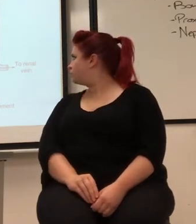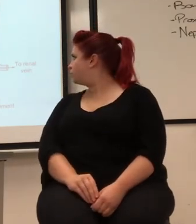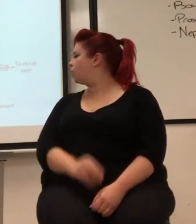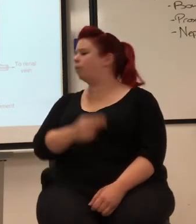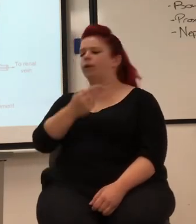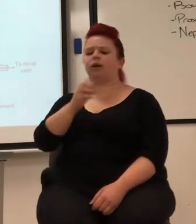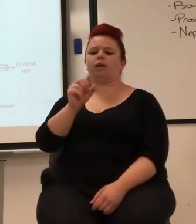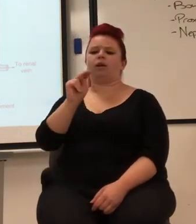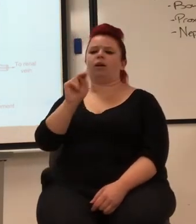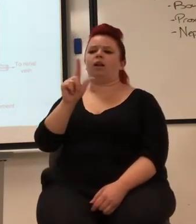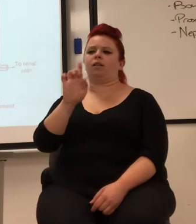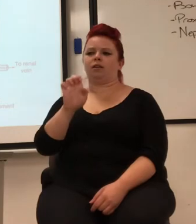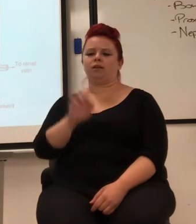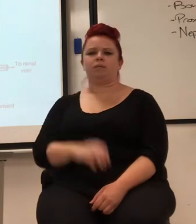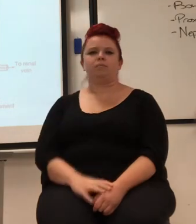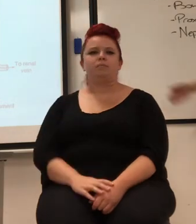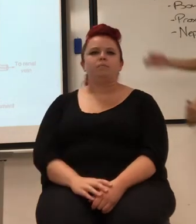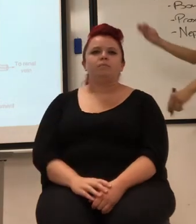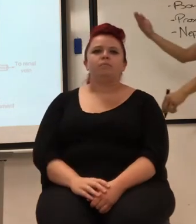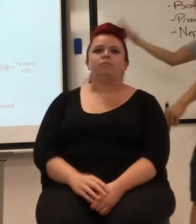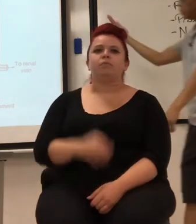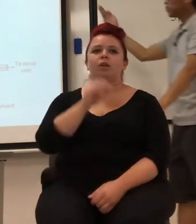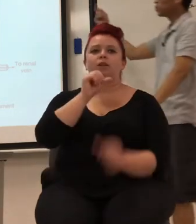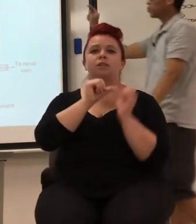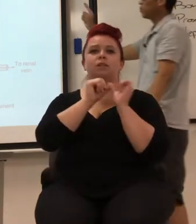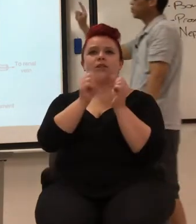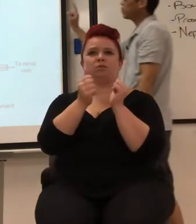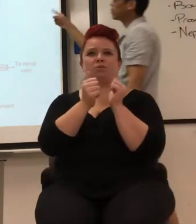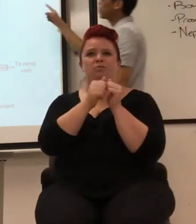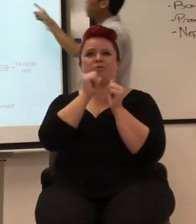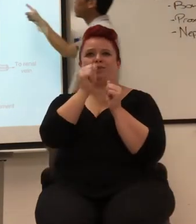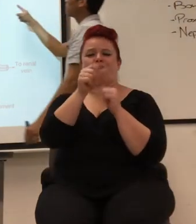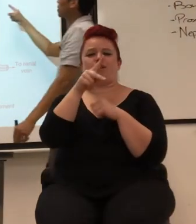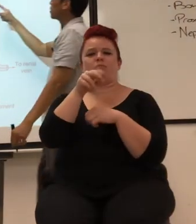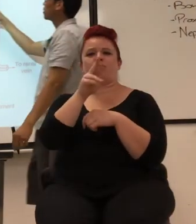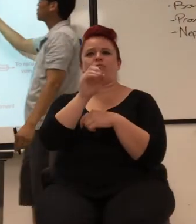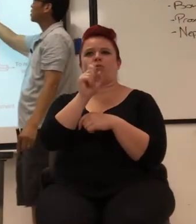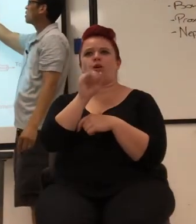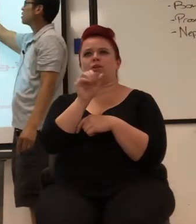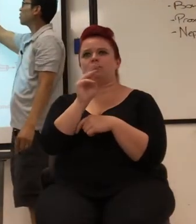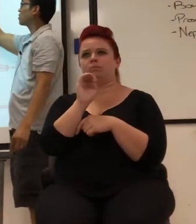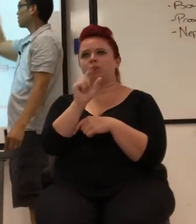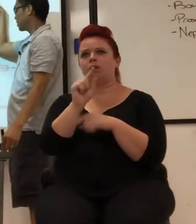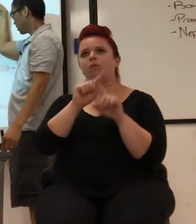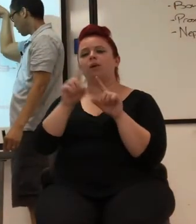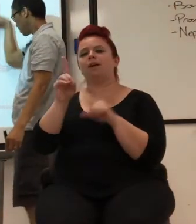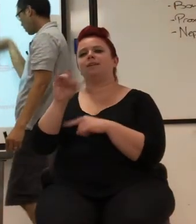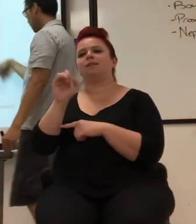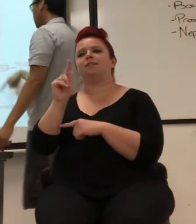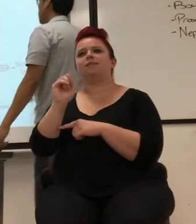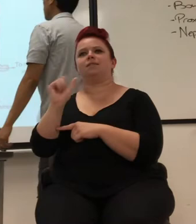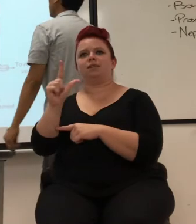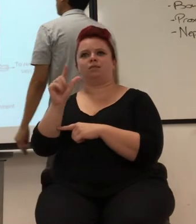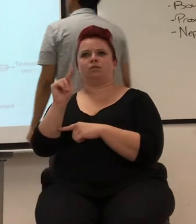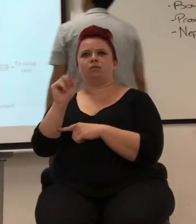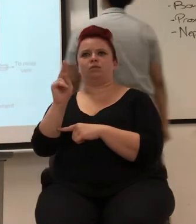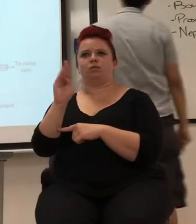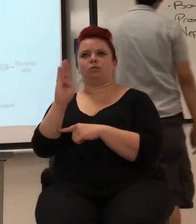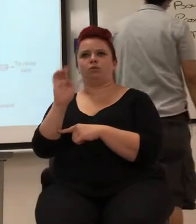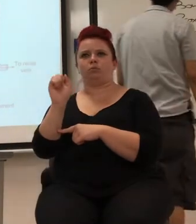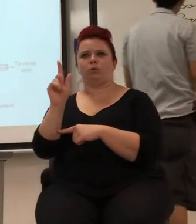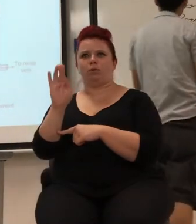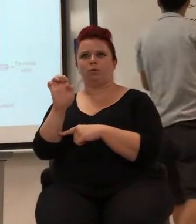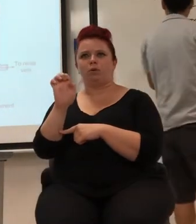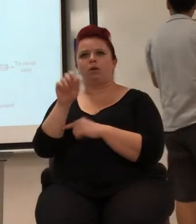And then that's continuous with, not proximal, but the distal tubule, which leads into this collecting duct.